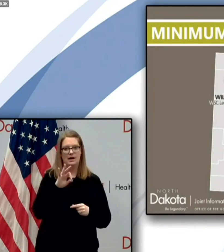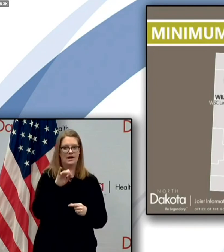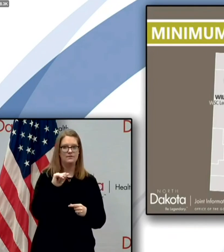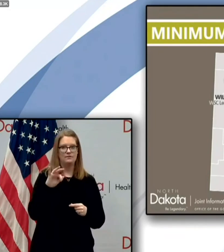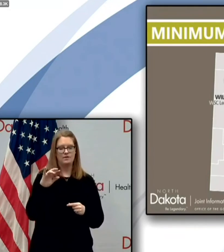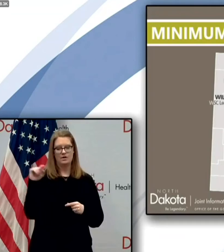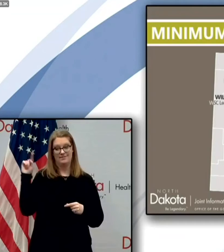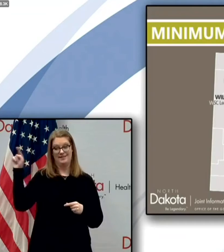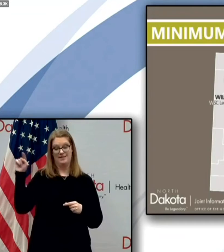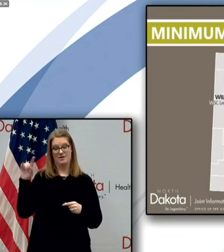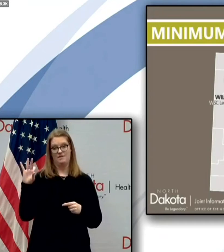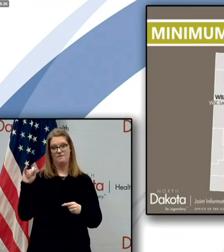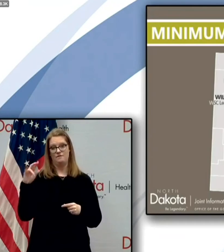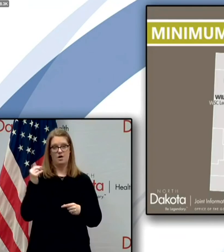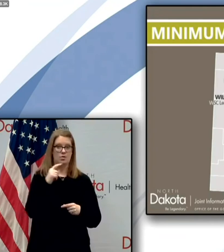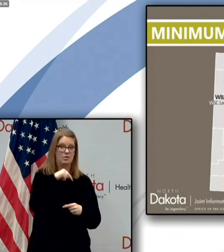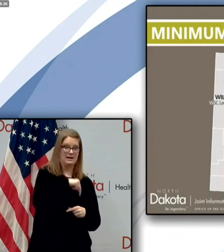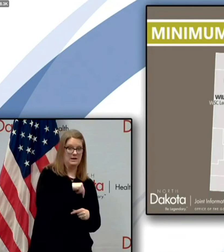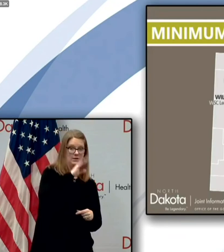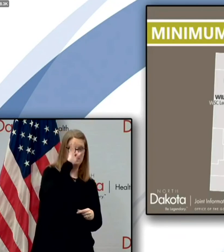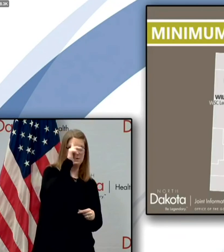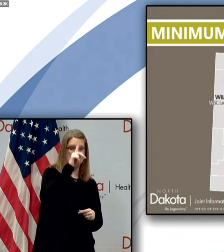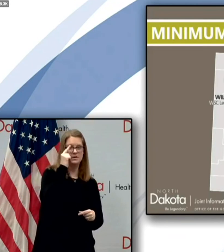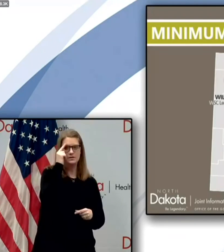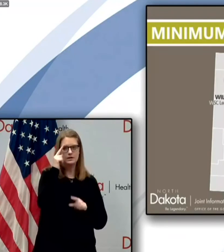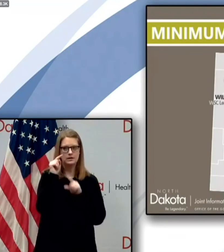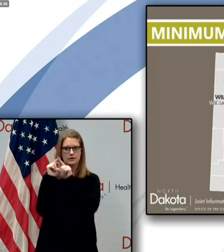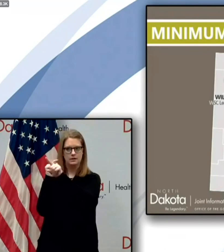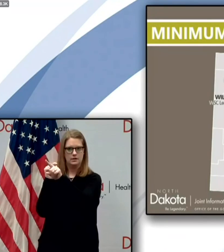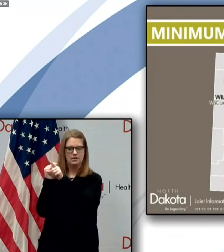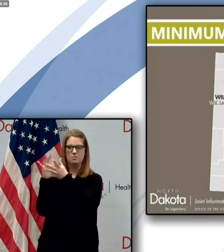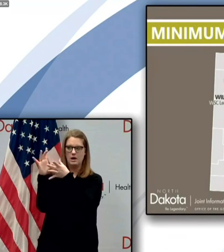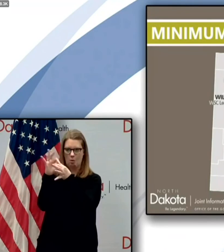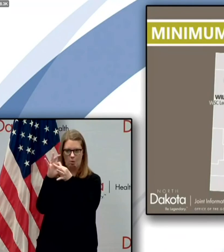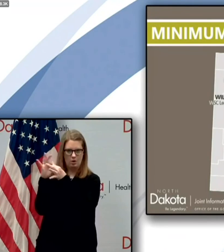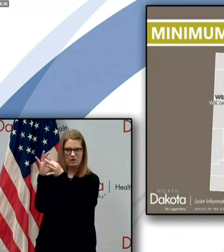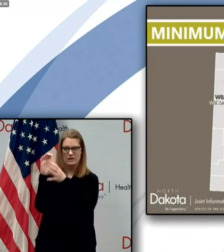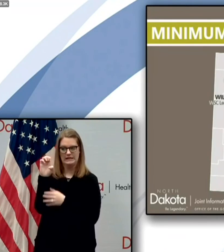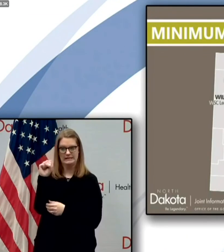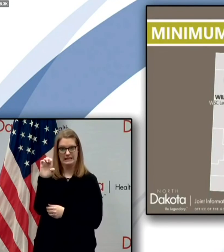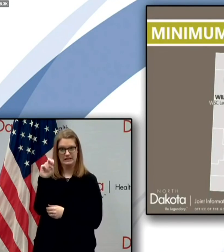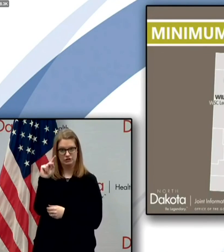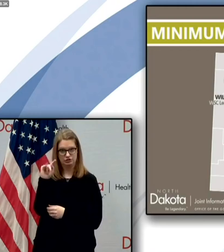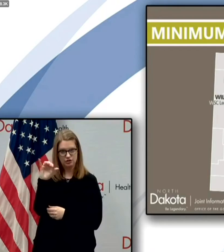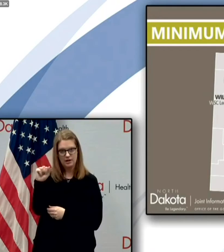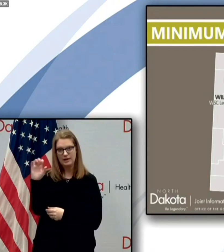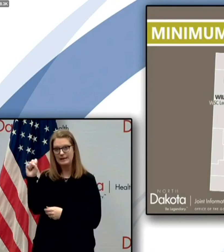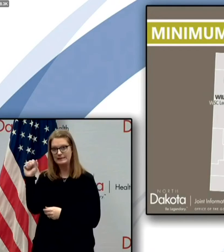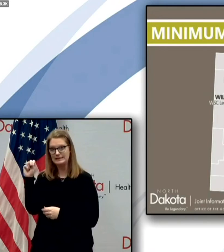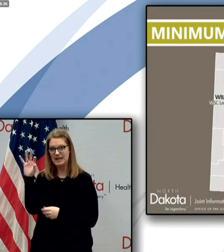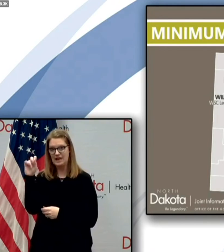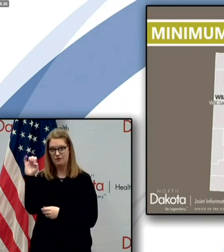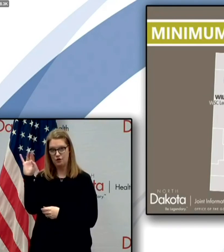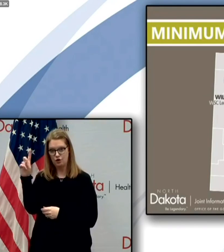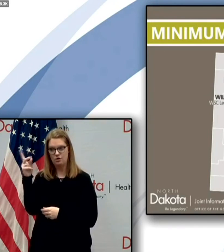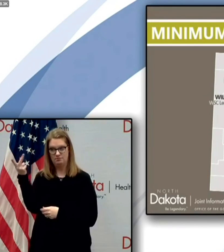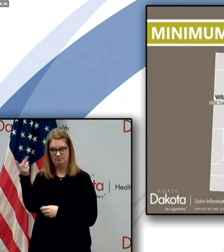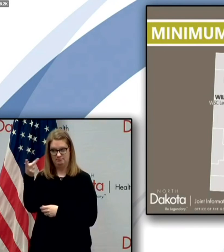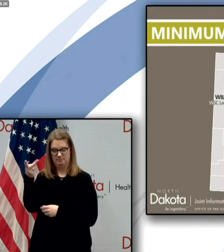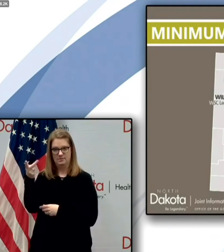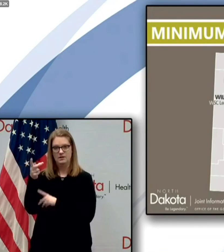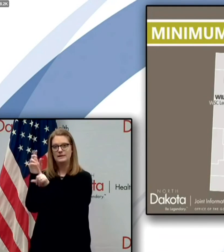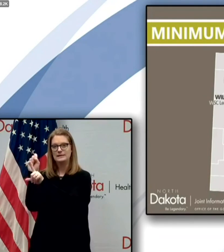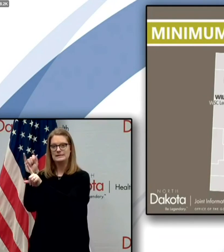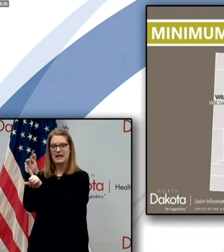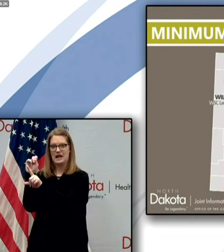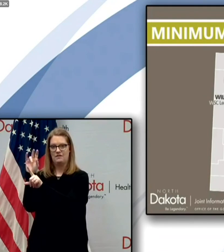in Fargo, we would have great coordination between Essentia and Sanford. Sanford would be the lead